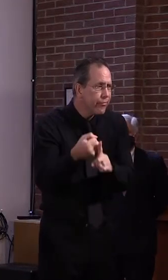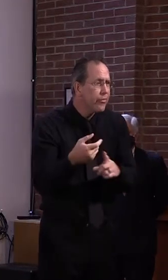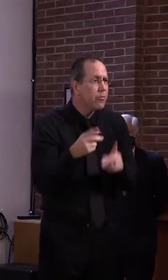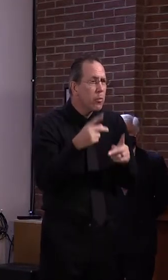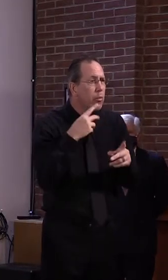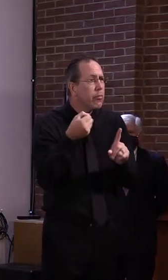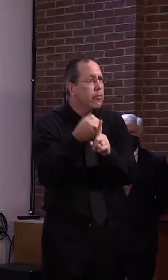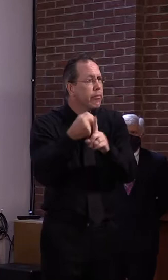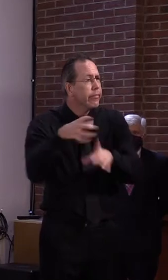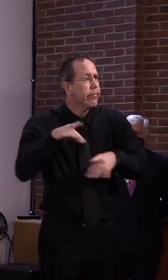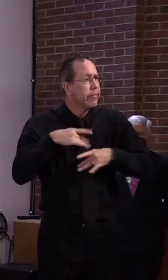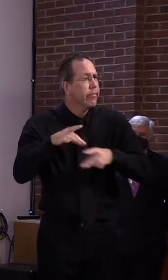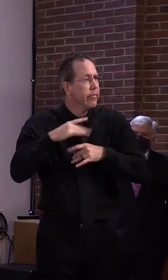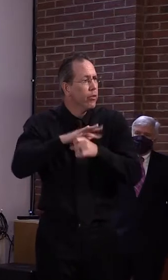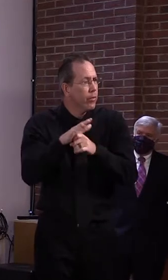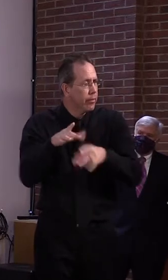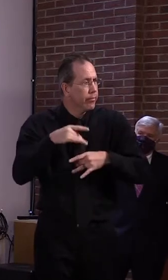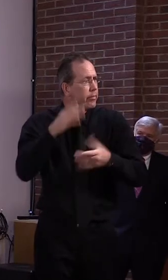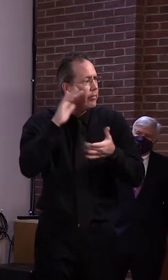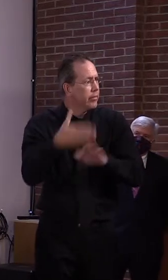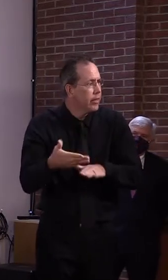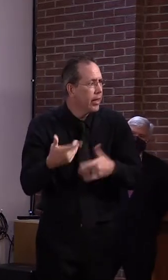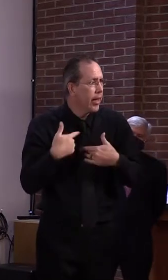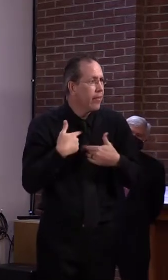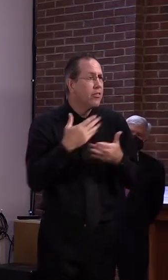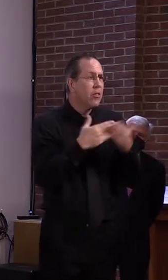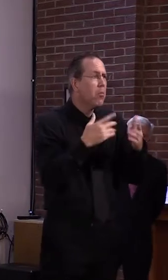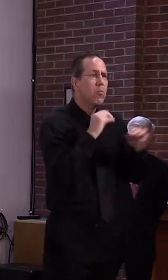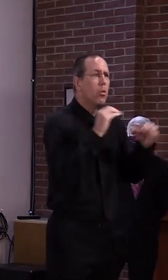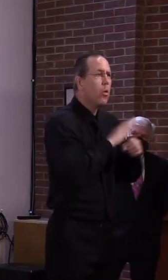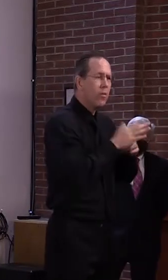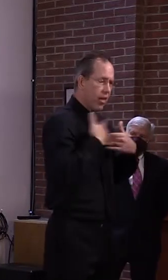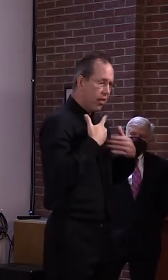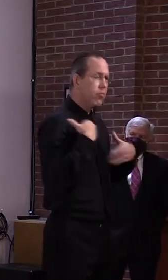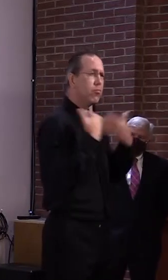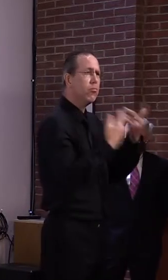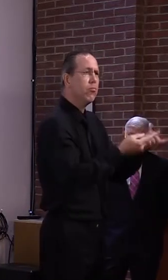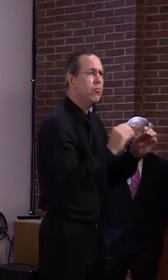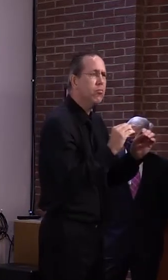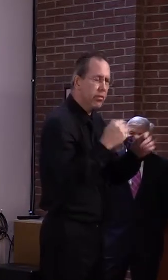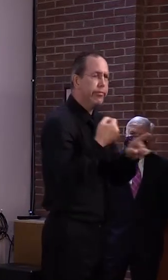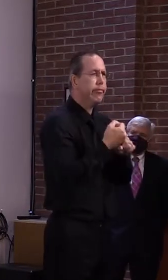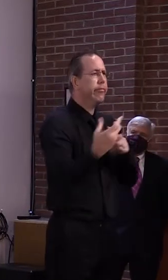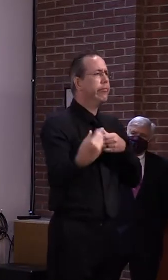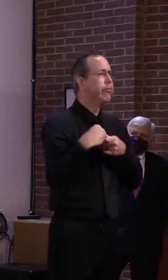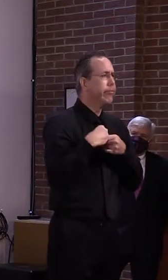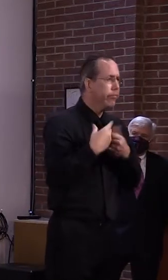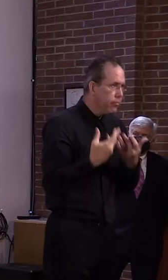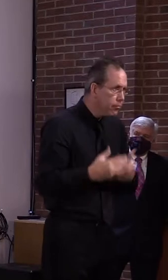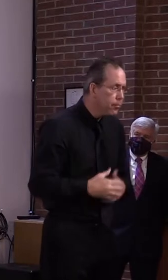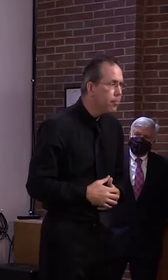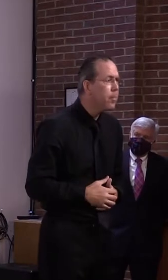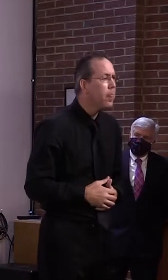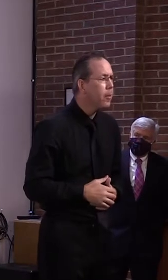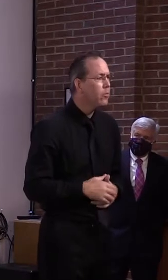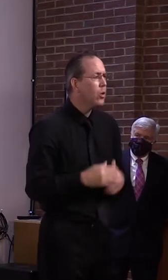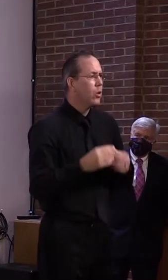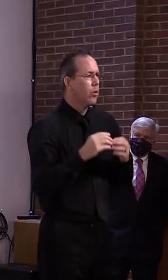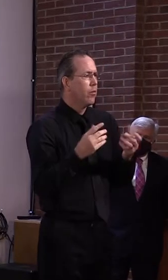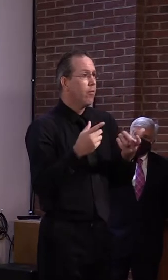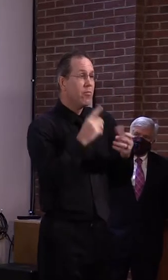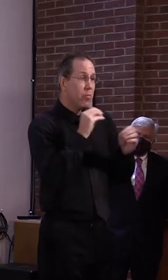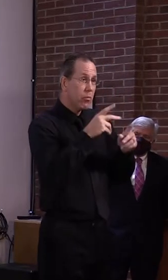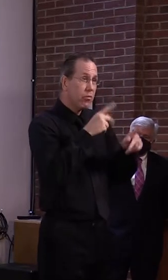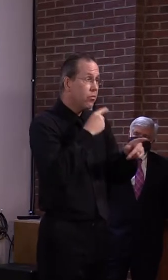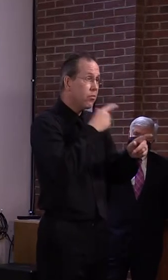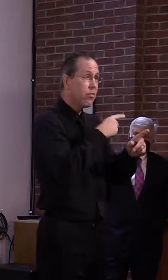COVID was here on the planet, just like many of them die during a flu season of the flu, where they're